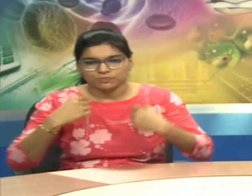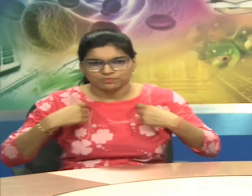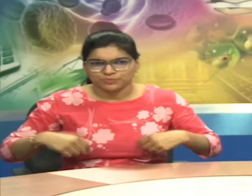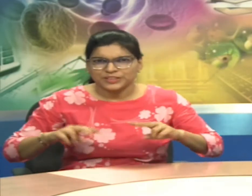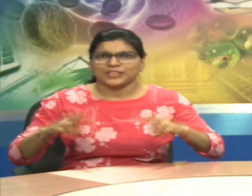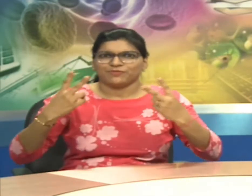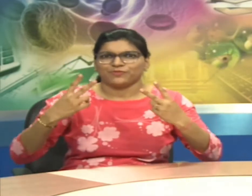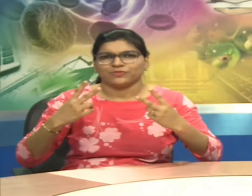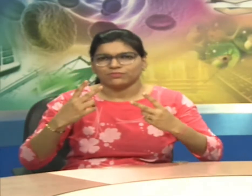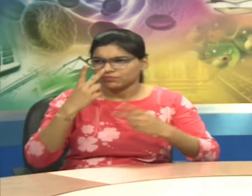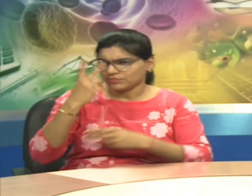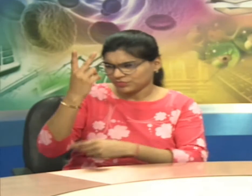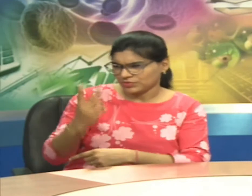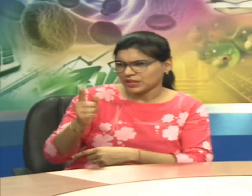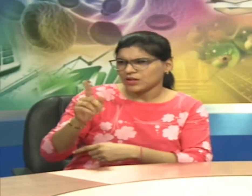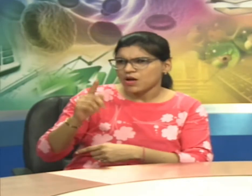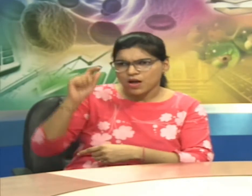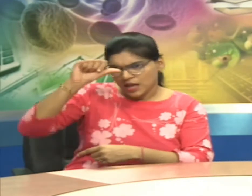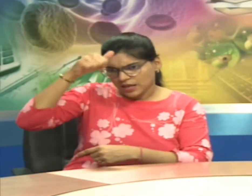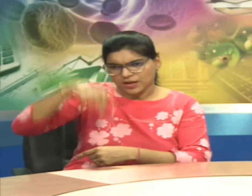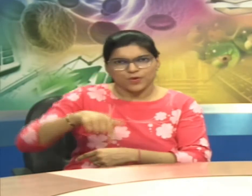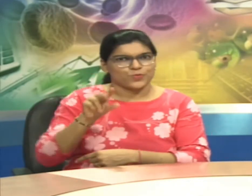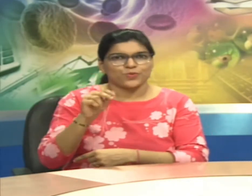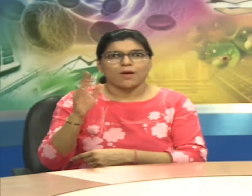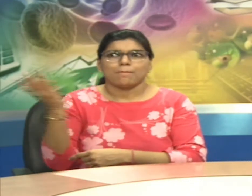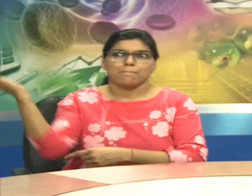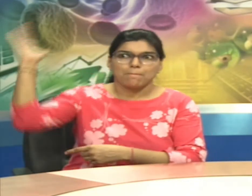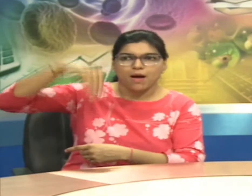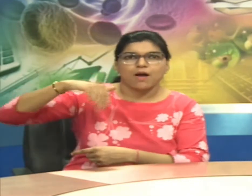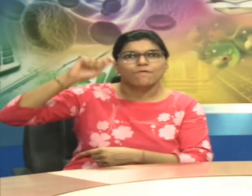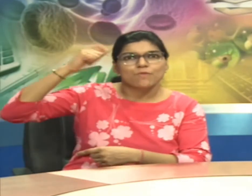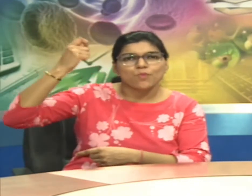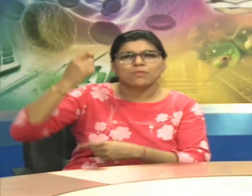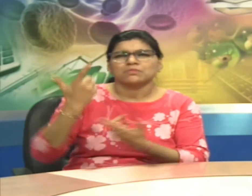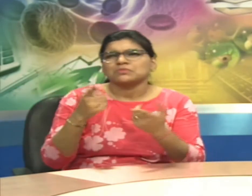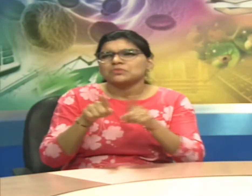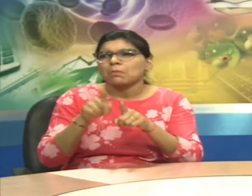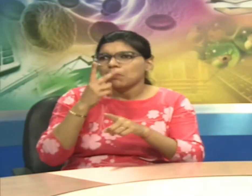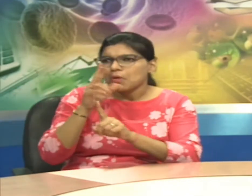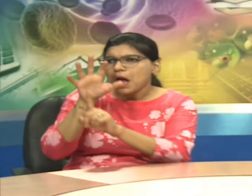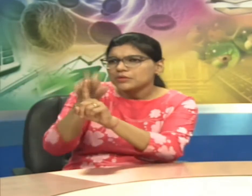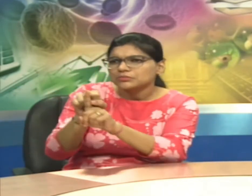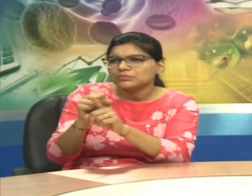whose skin color is different from us, whose eyes color is different from us, who has come from